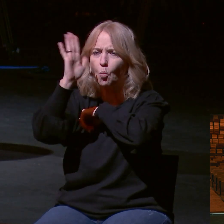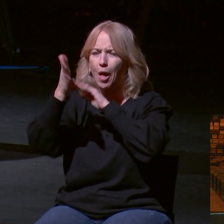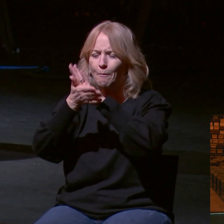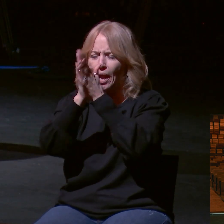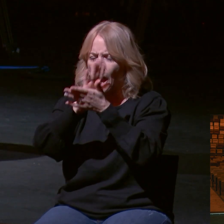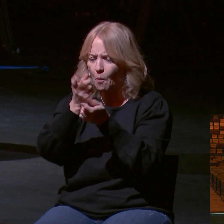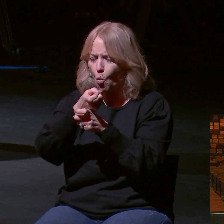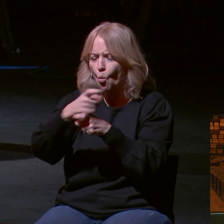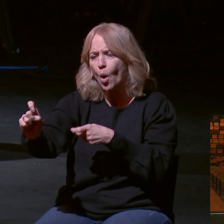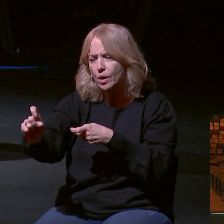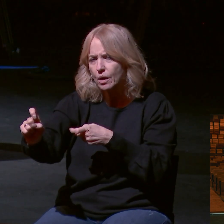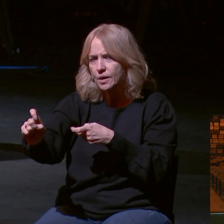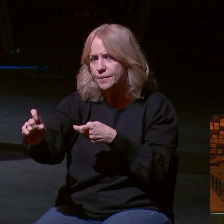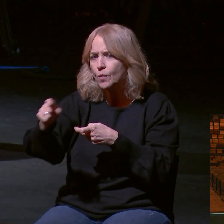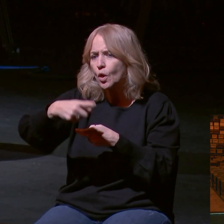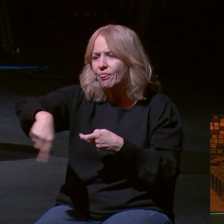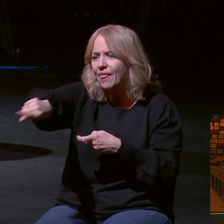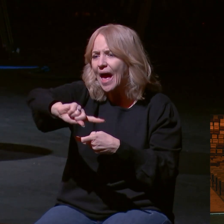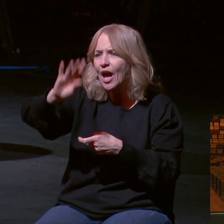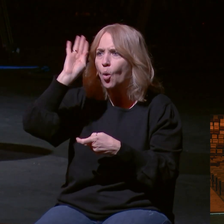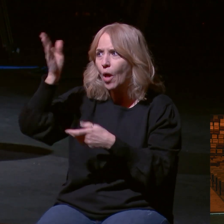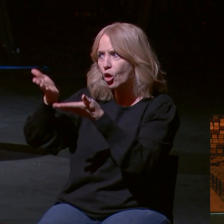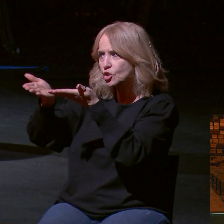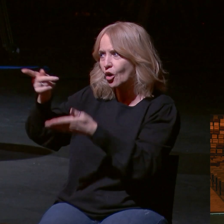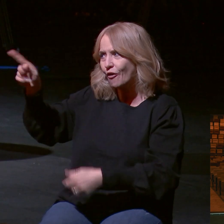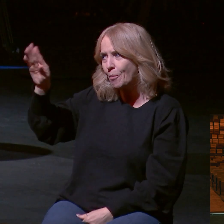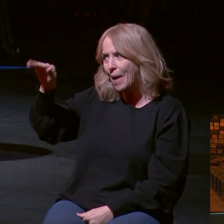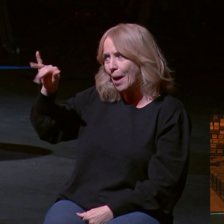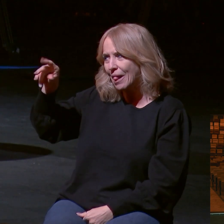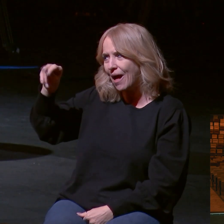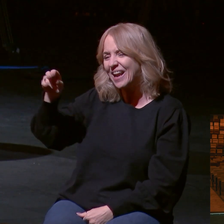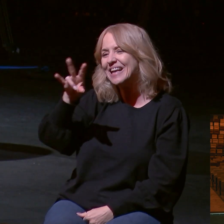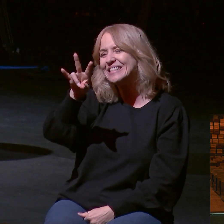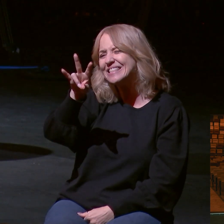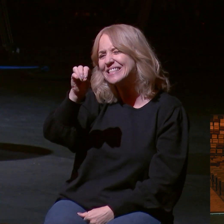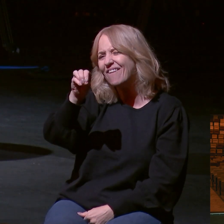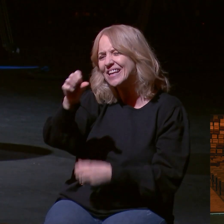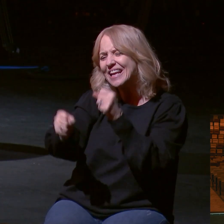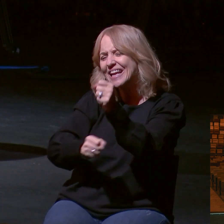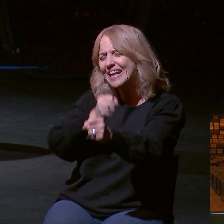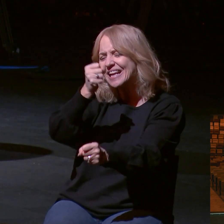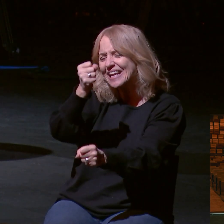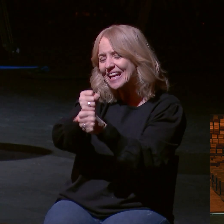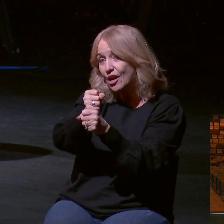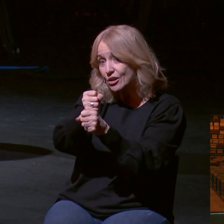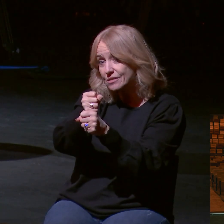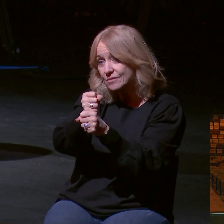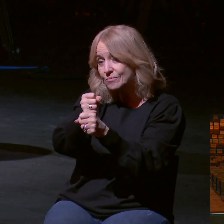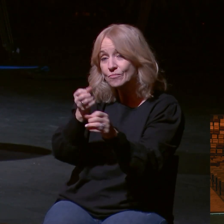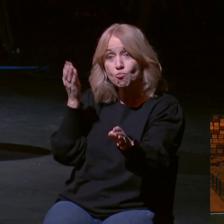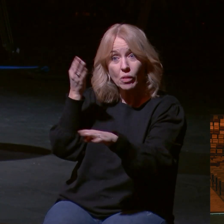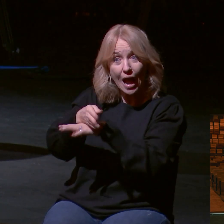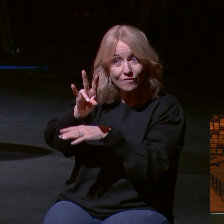king of Babylon 70 years. Verse 12. When the 70 years are fulfilled, I will punish the king of Babylon and his nation,